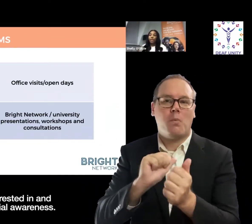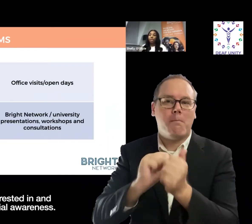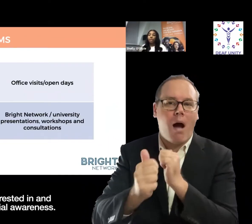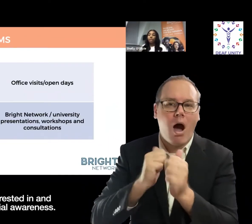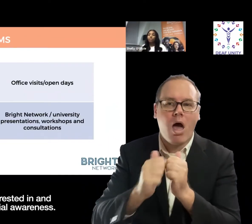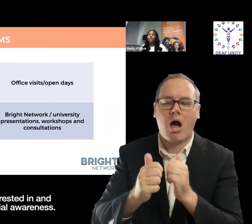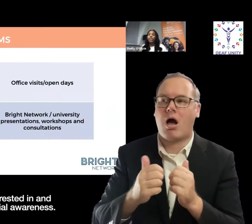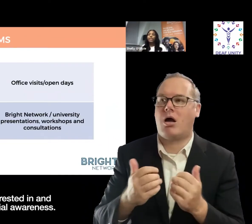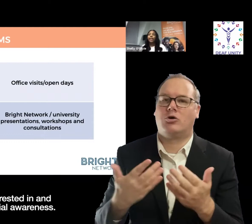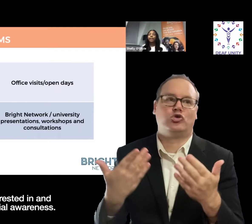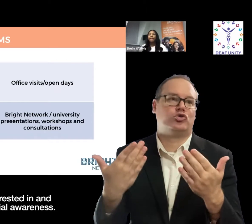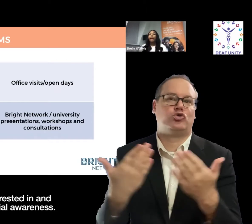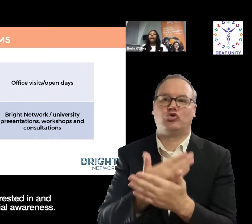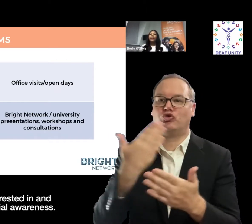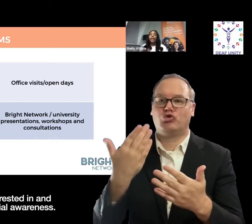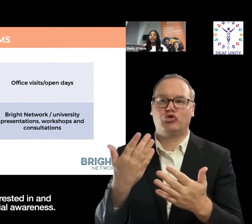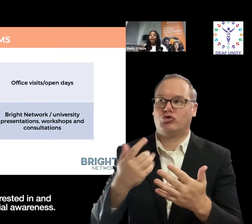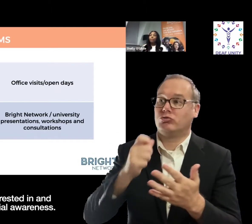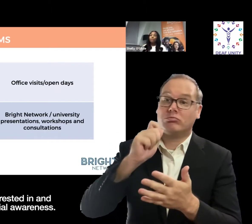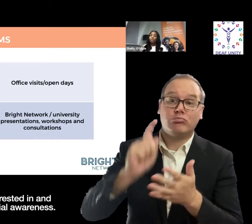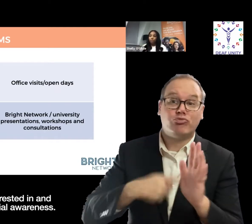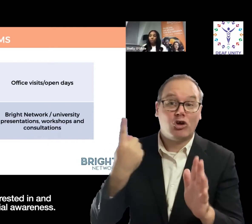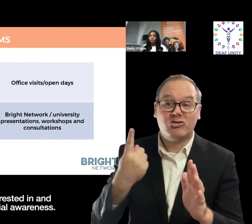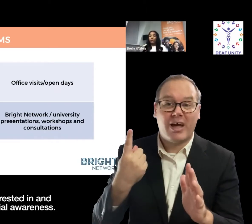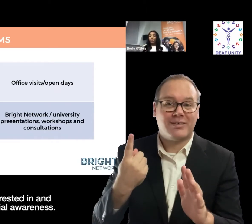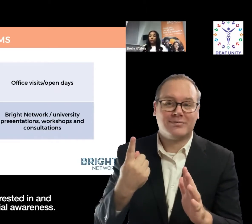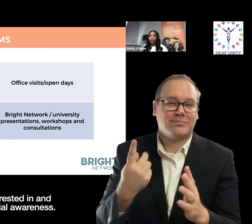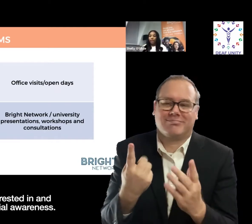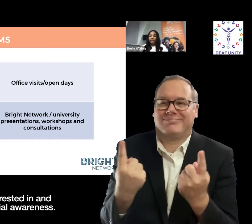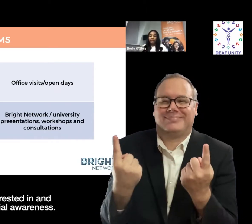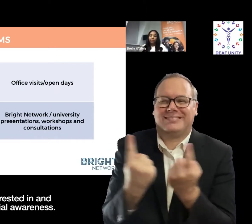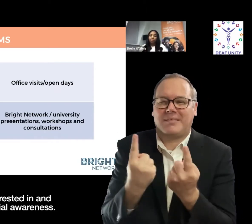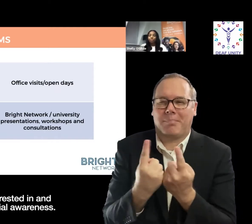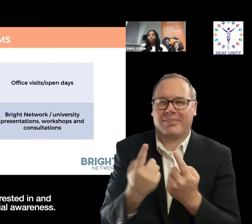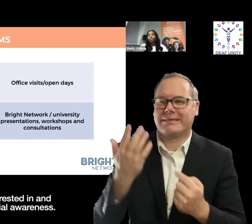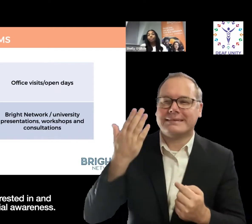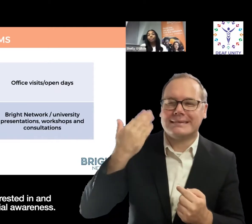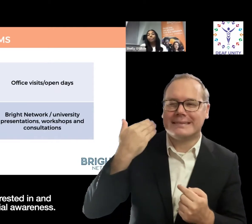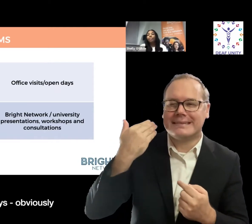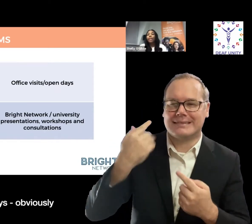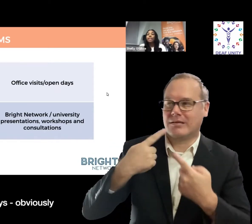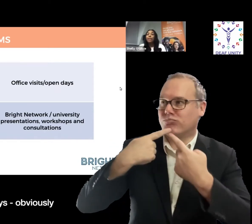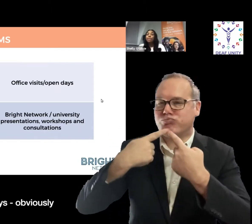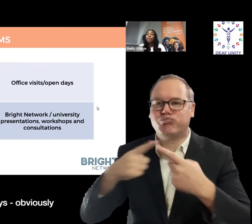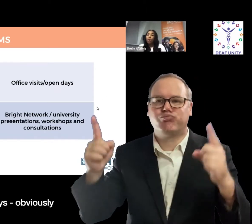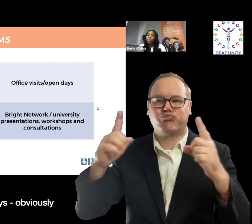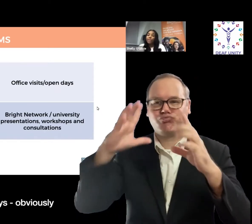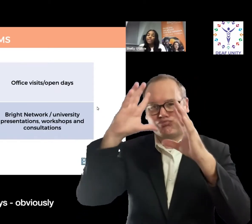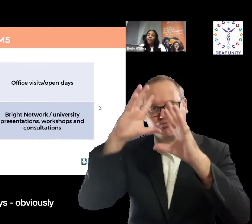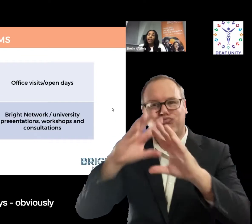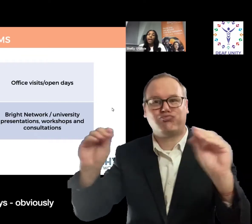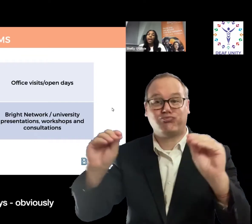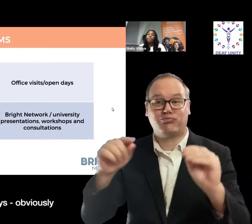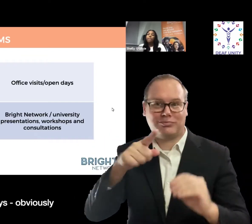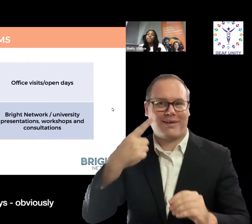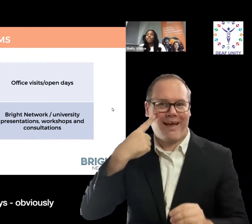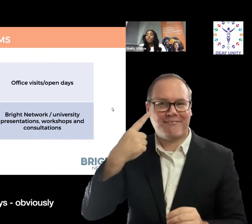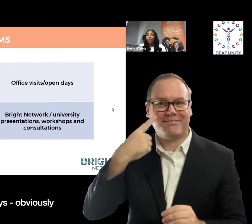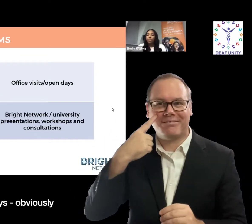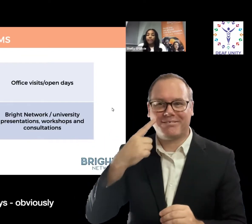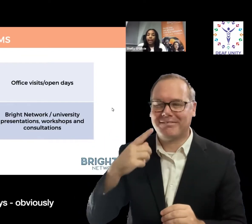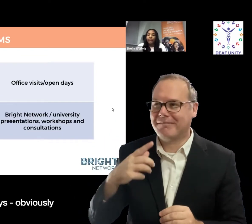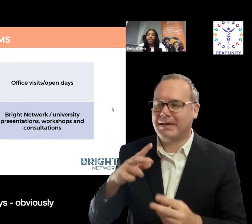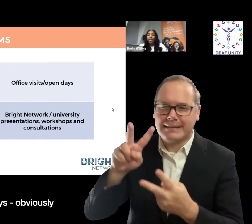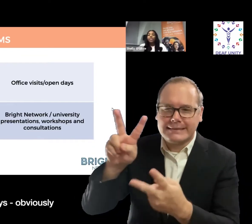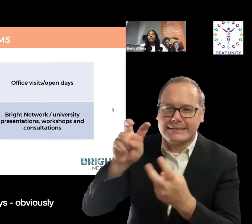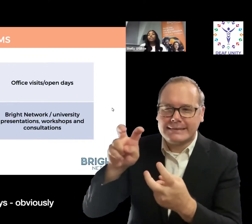firms and industries that you're interested in. And again, helps you build your commercial awareness. In terms of office visits and